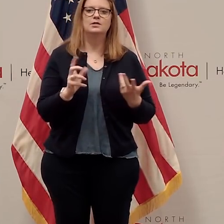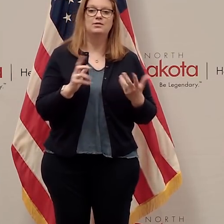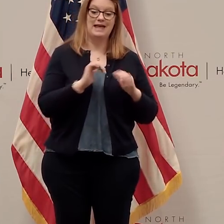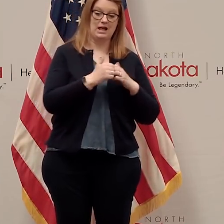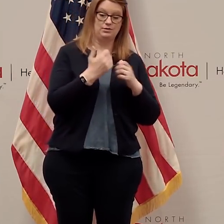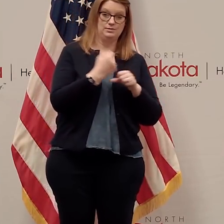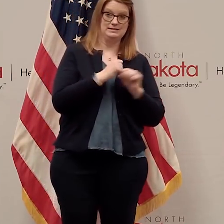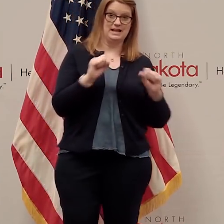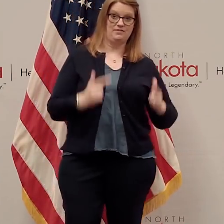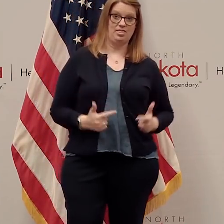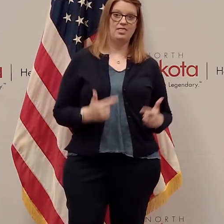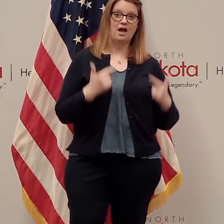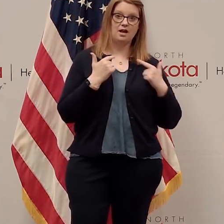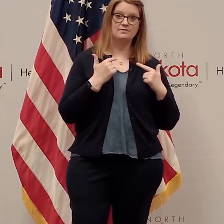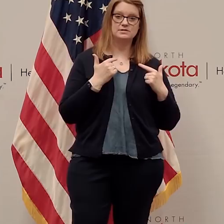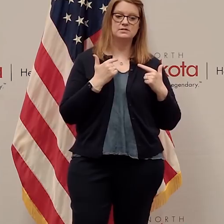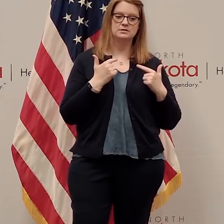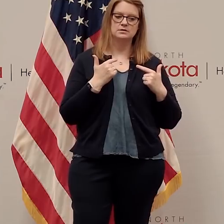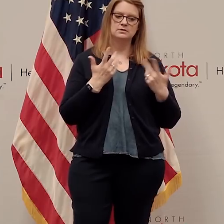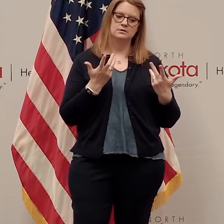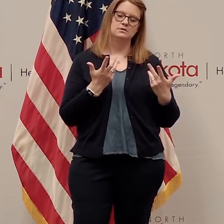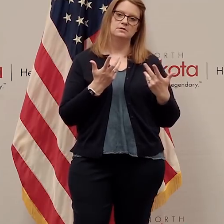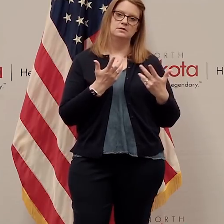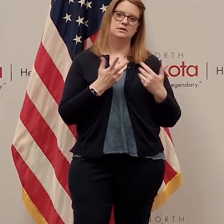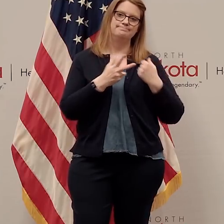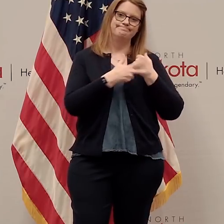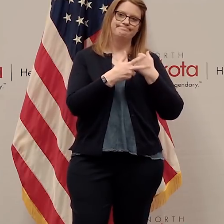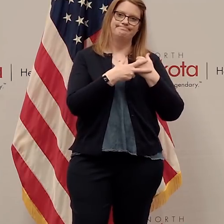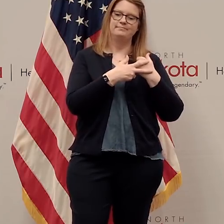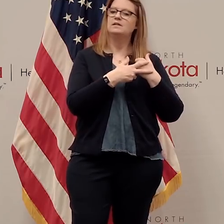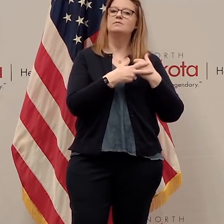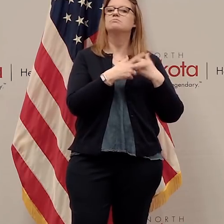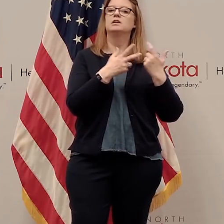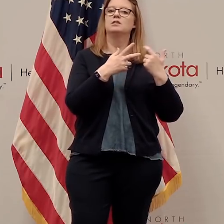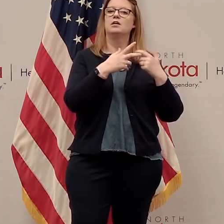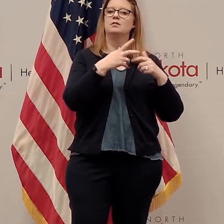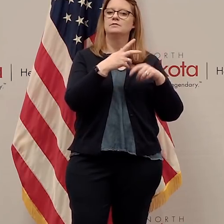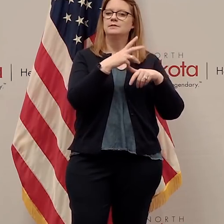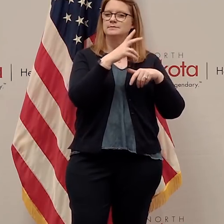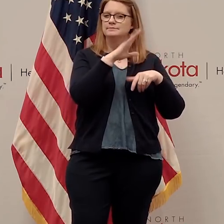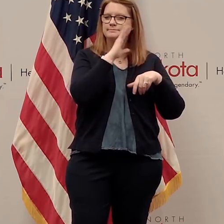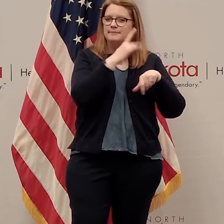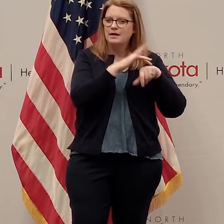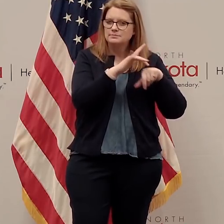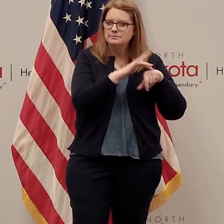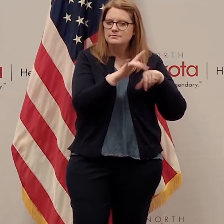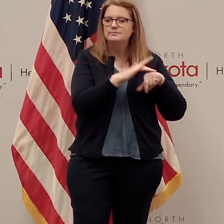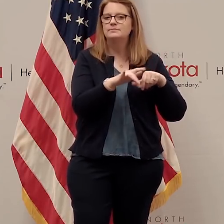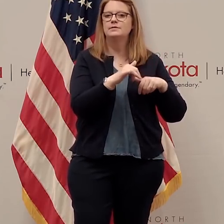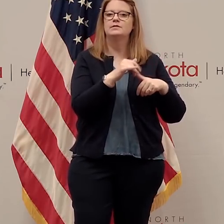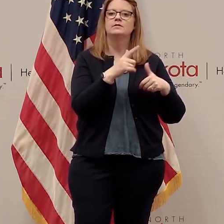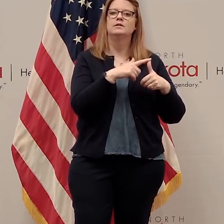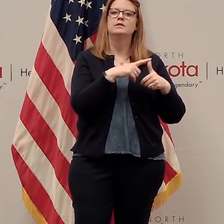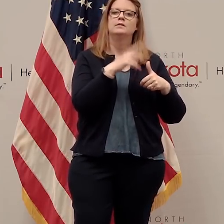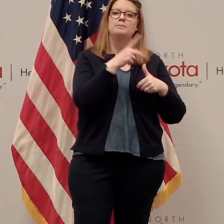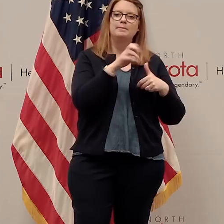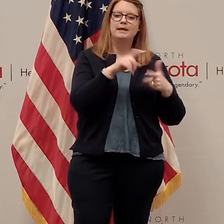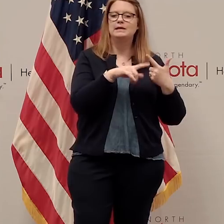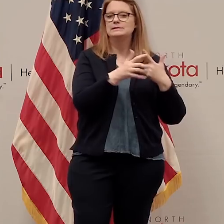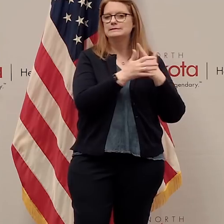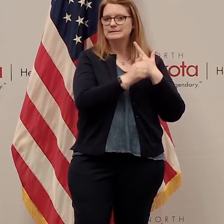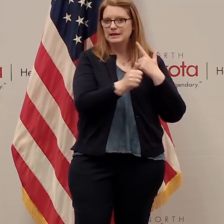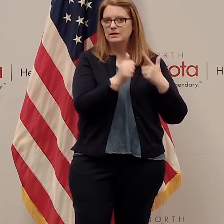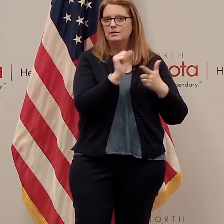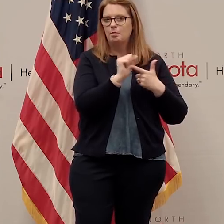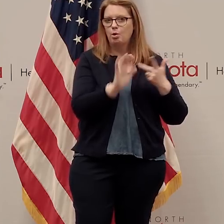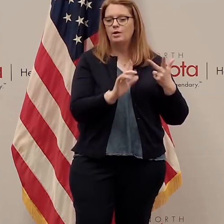saved lives was you preserved capability at the hospital at the highest level of care, which you preserved your ICU beds, you preserved ventilators, you preserved